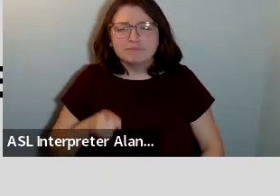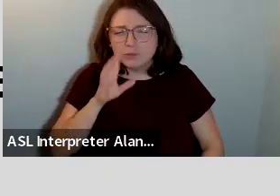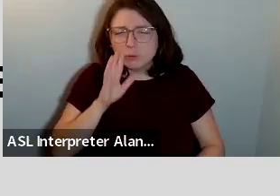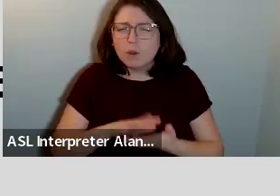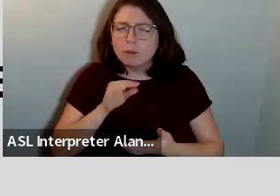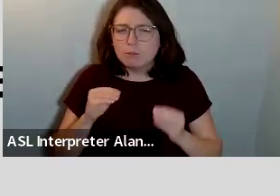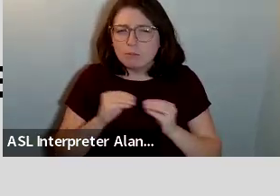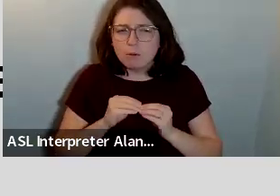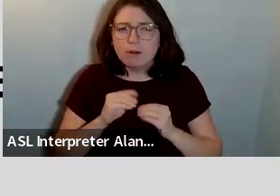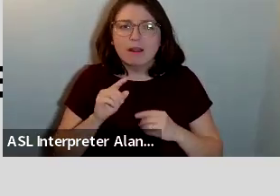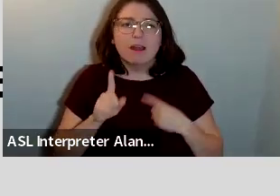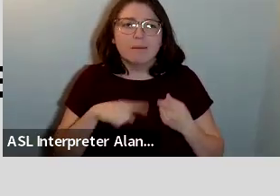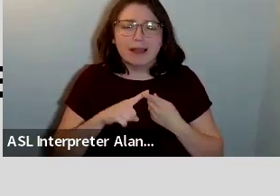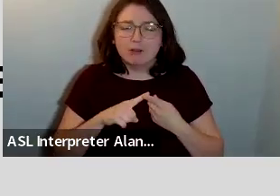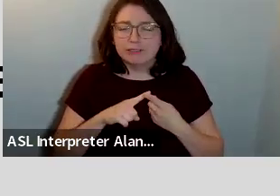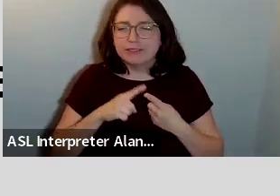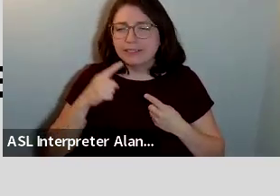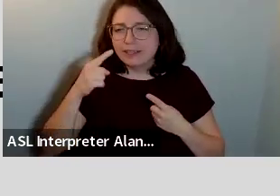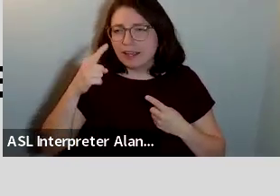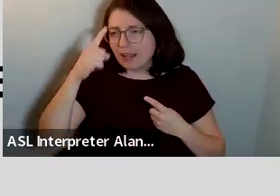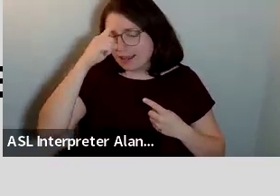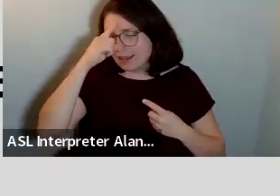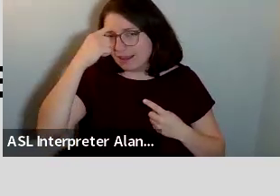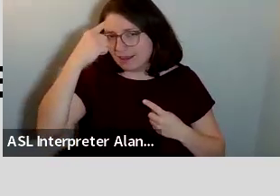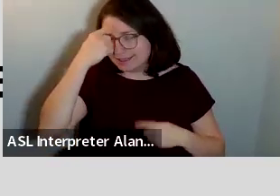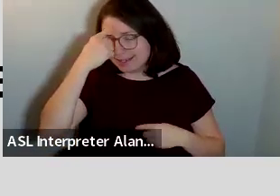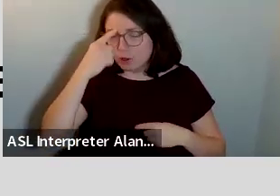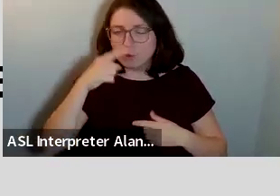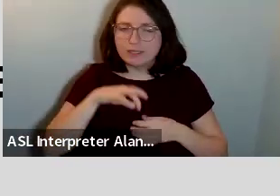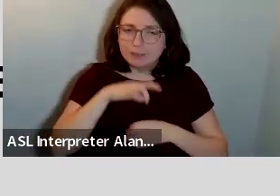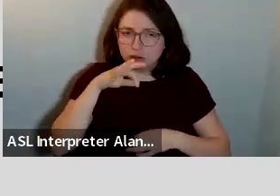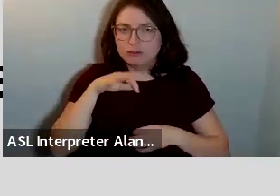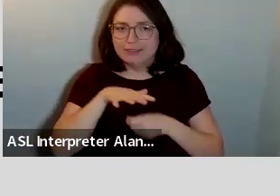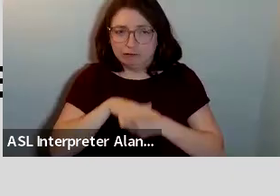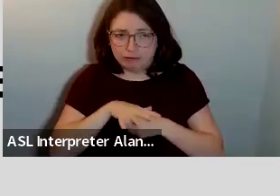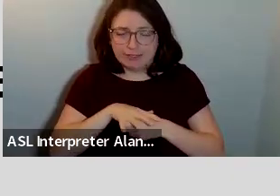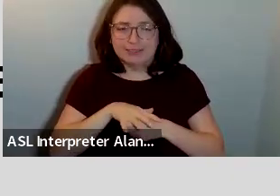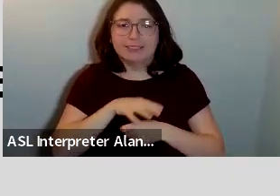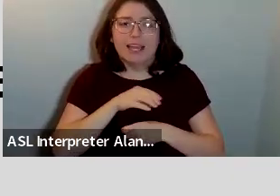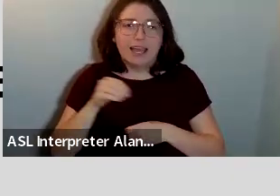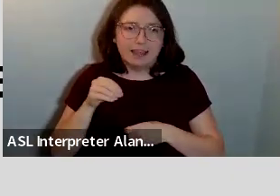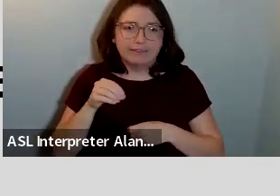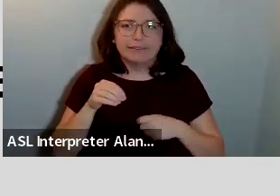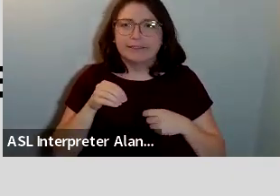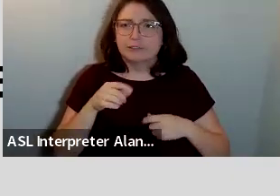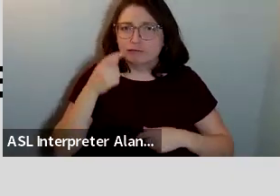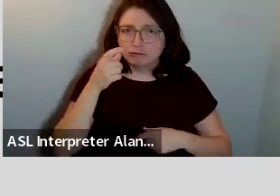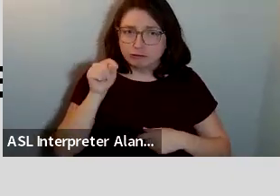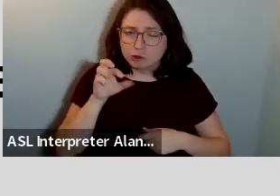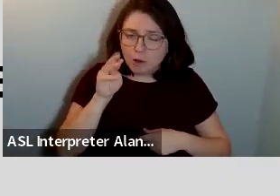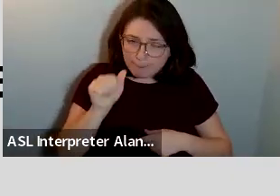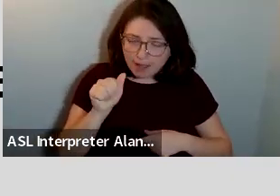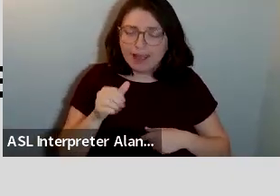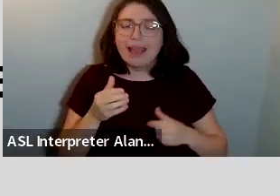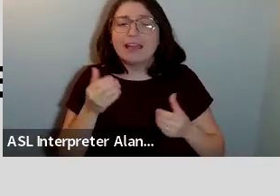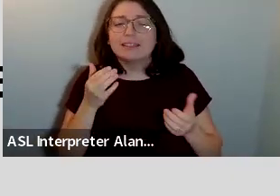about psychospiritual distress, depression, anxiety, trauma. And it might be that some of what I talk about, what